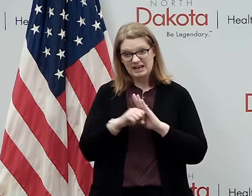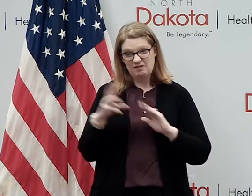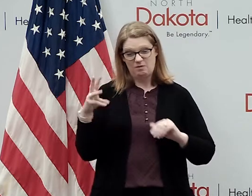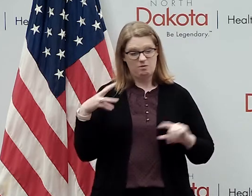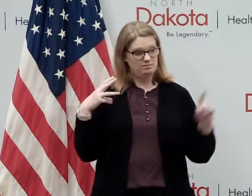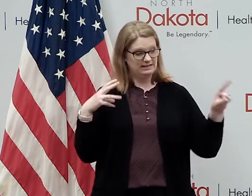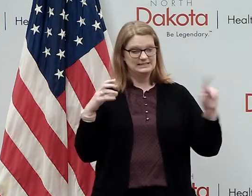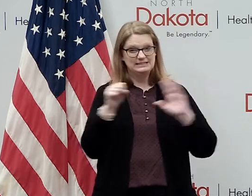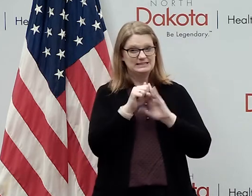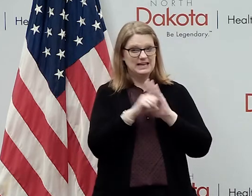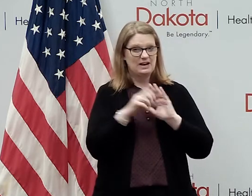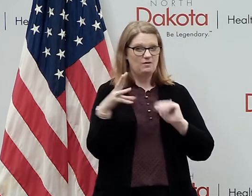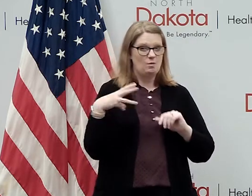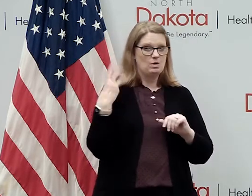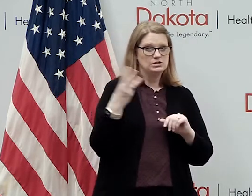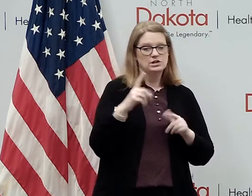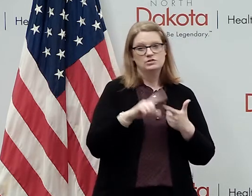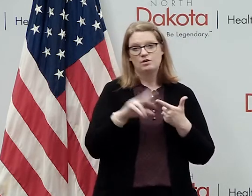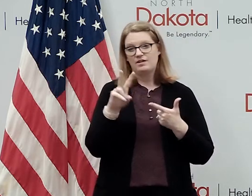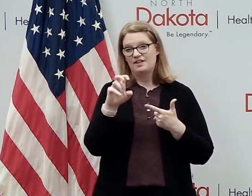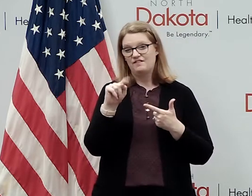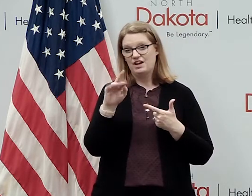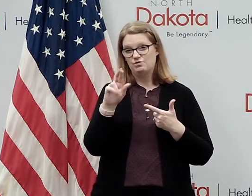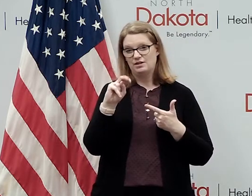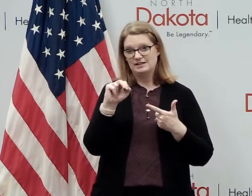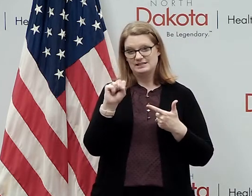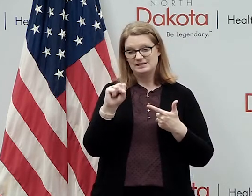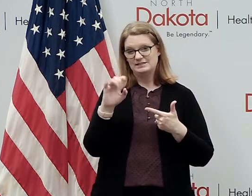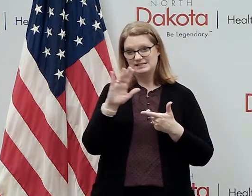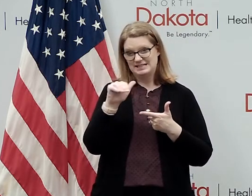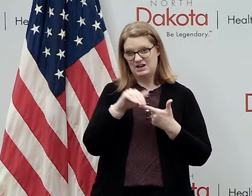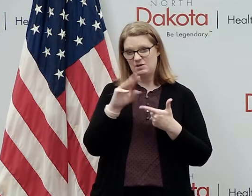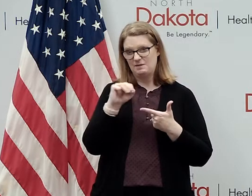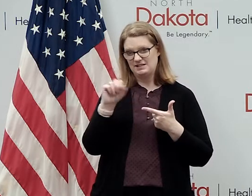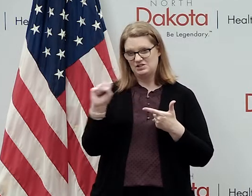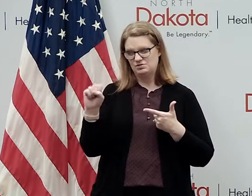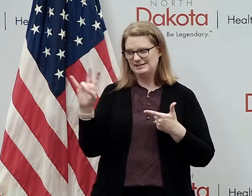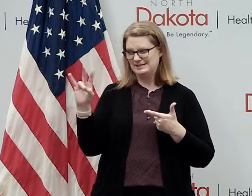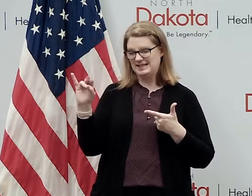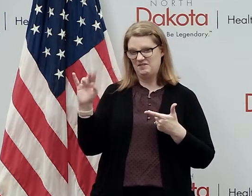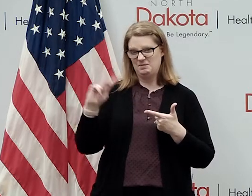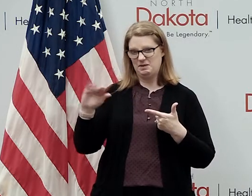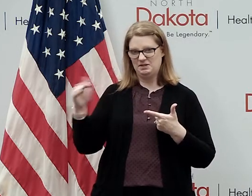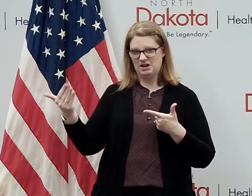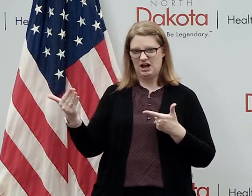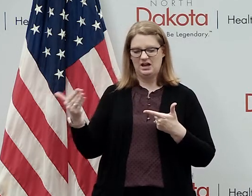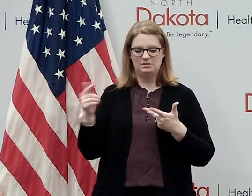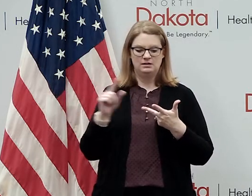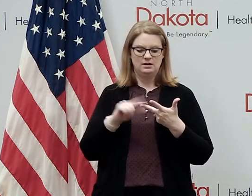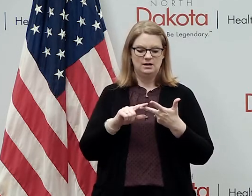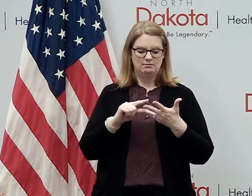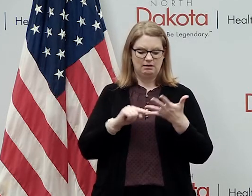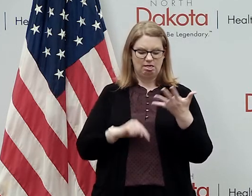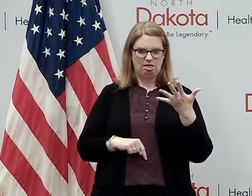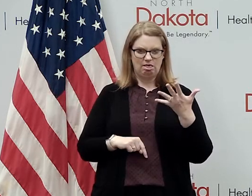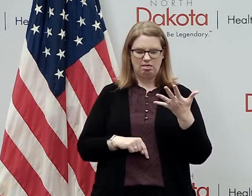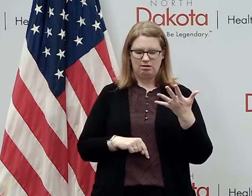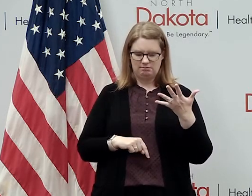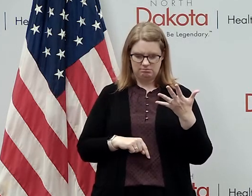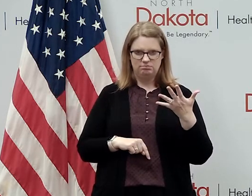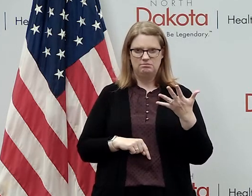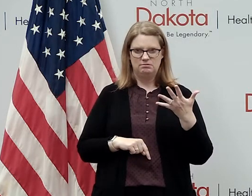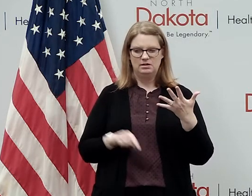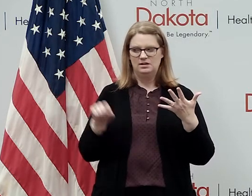Washington, or like the Veterans Center in Massachusetts, where 70 people died. When we've seen this happen even in